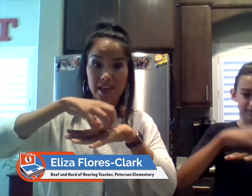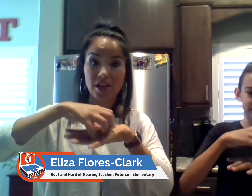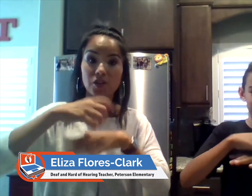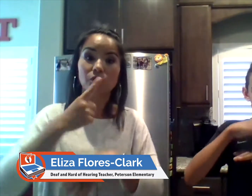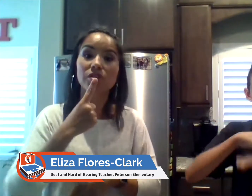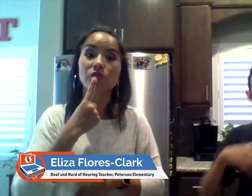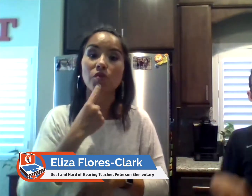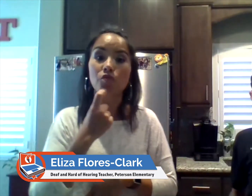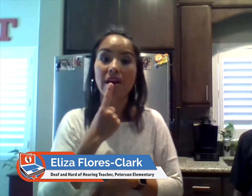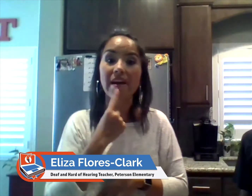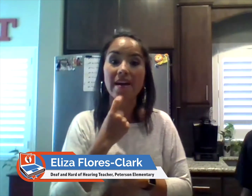So we're going to do a red